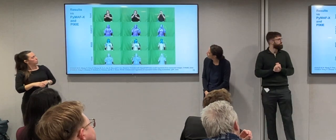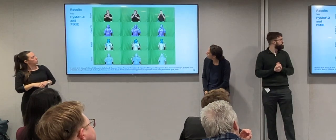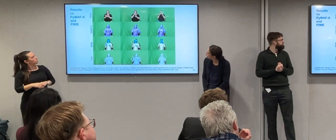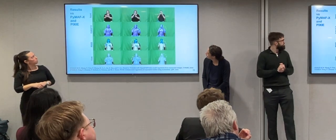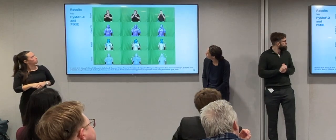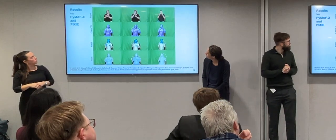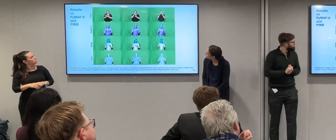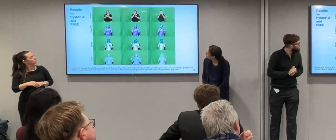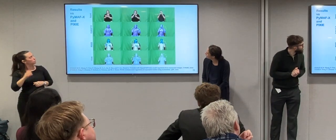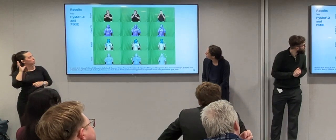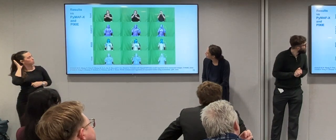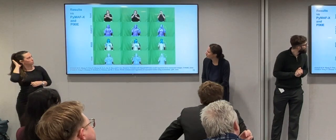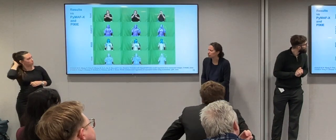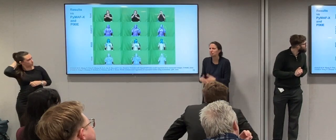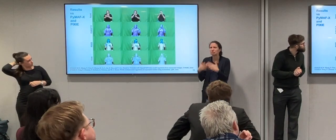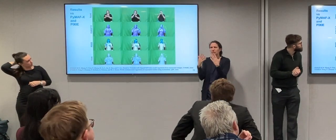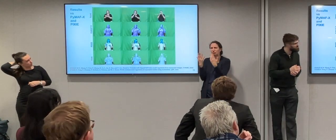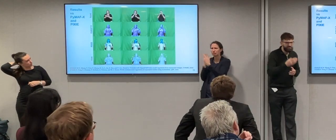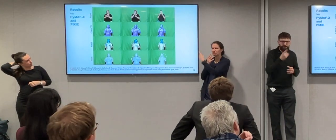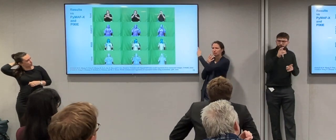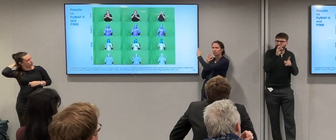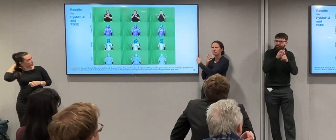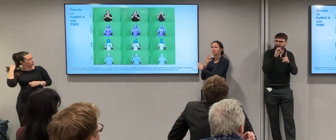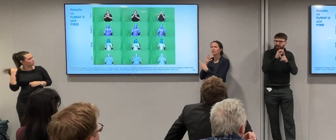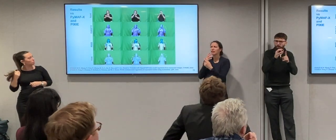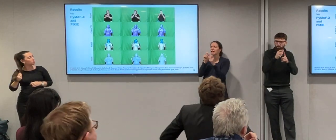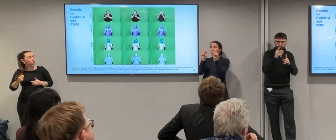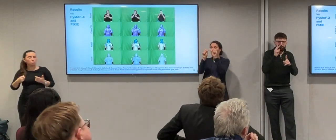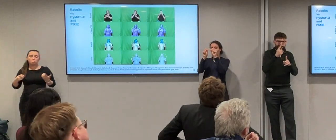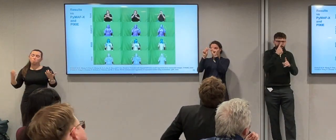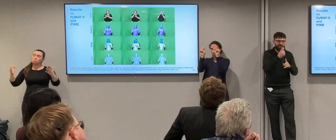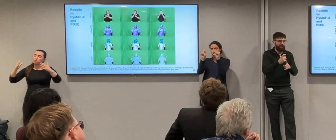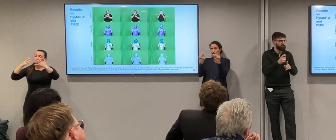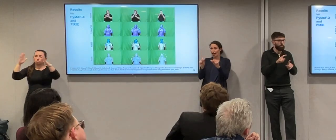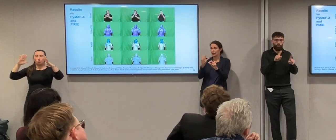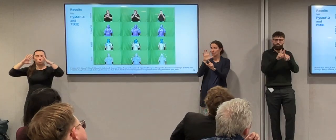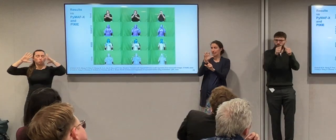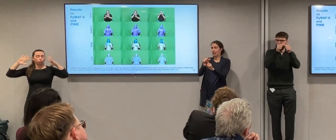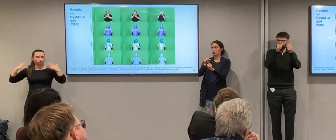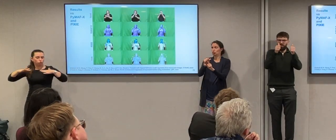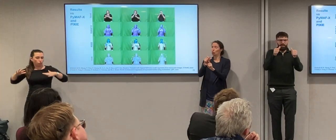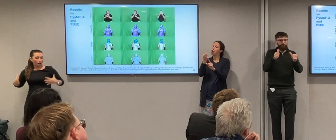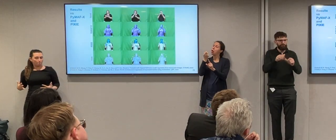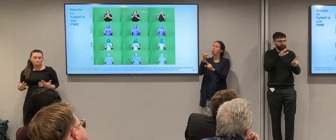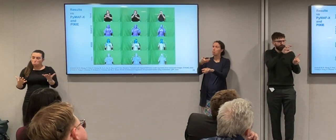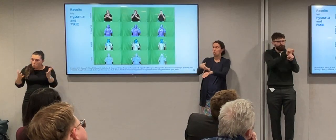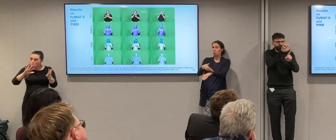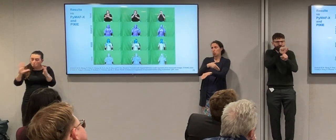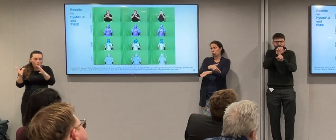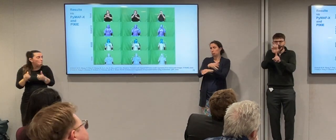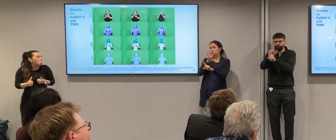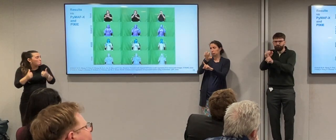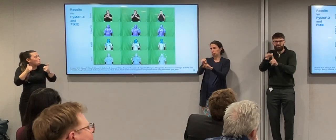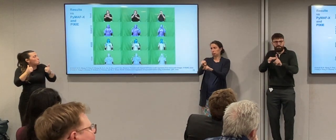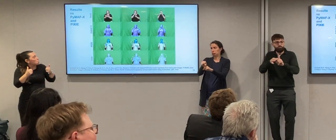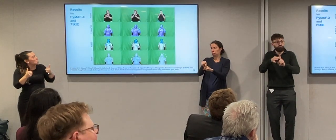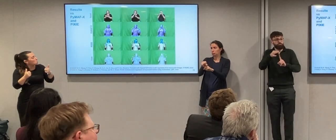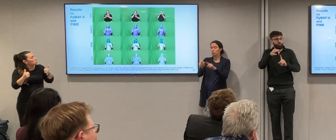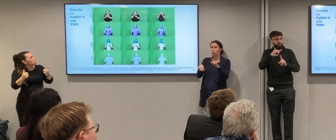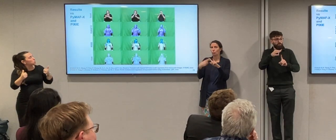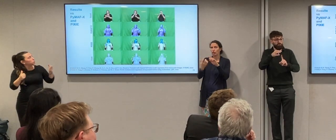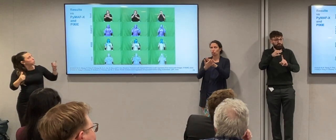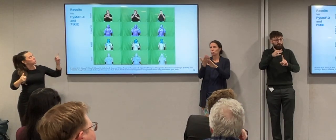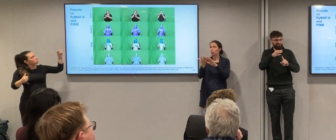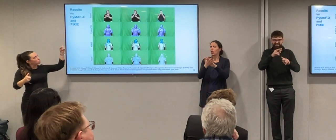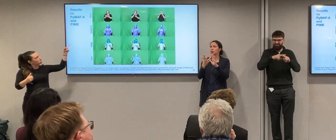lot of the details are visible. Also, the shape capture is a bit better when you run this